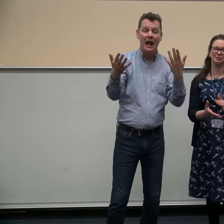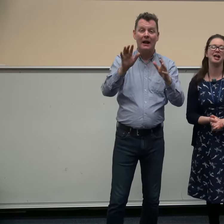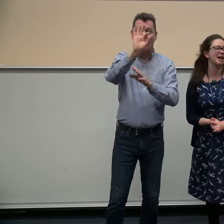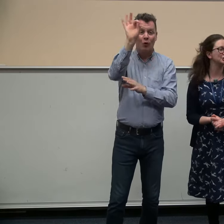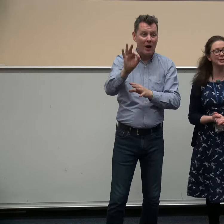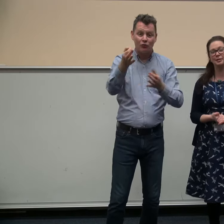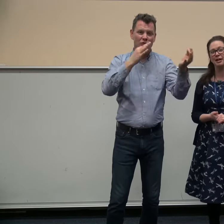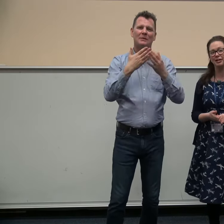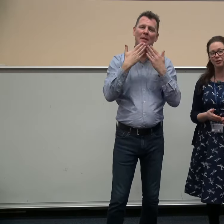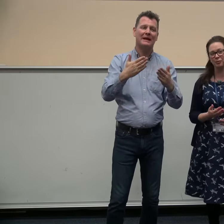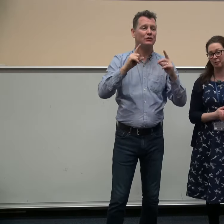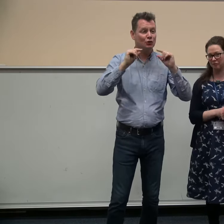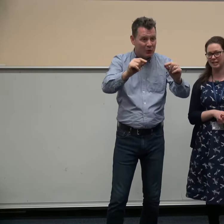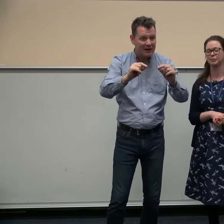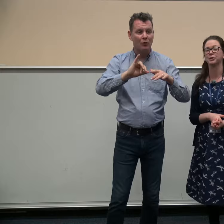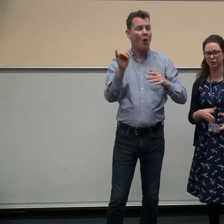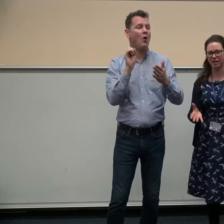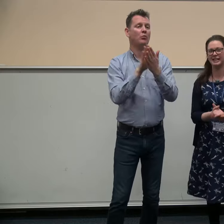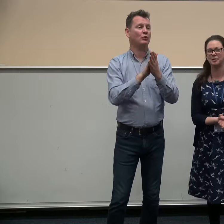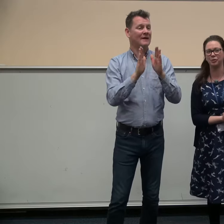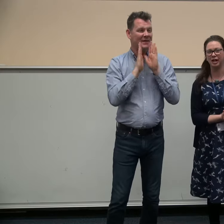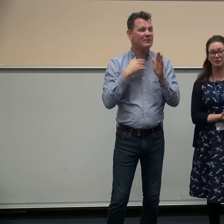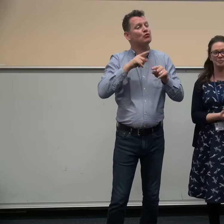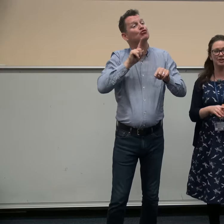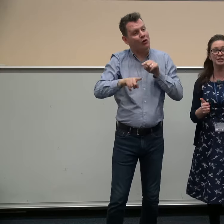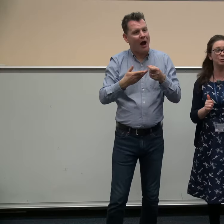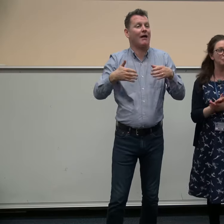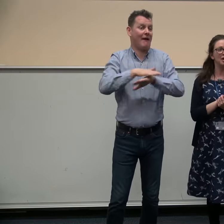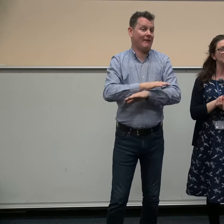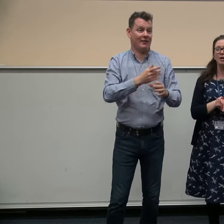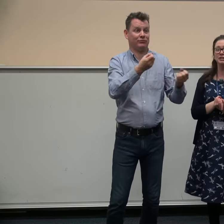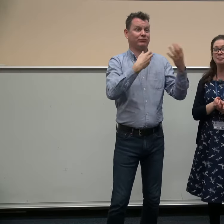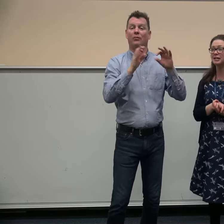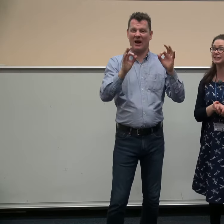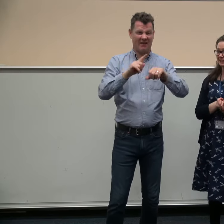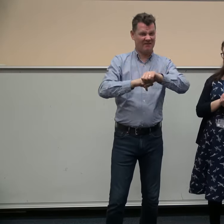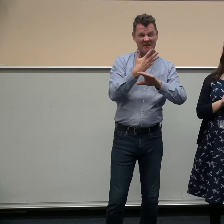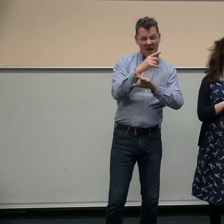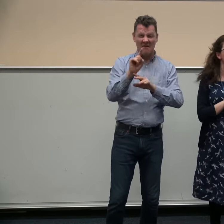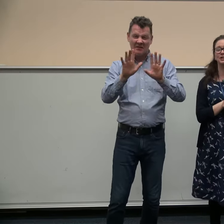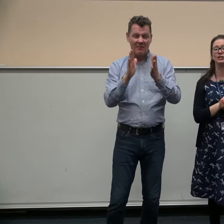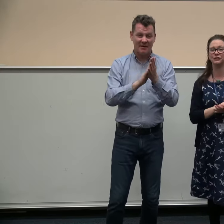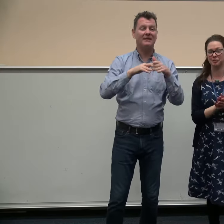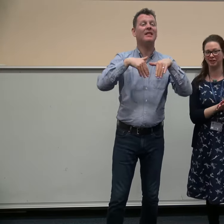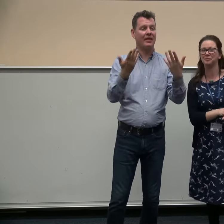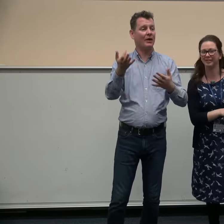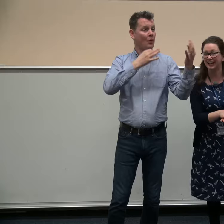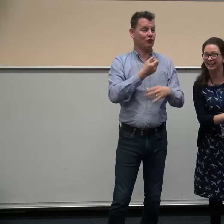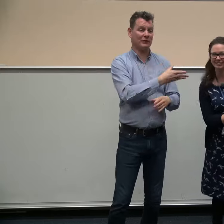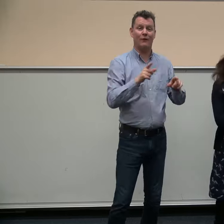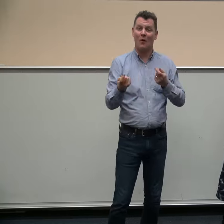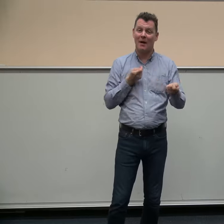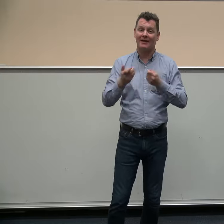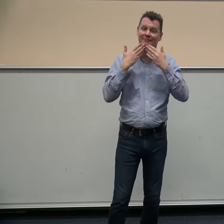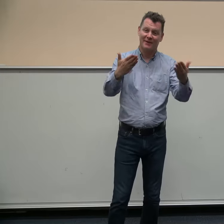do tweet them in or put them on Facebook and we'll try to get them all covered. So 5 or 10 minutes and then questions for Michael. Thank